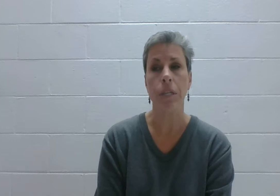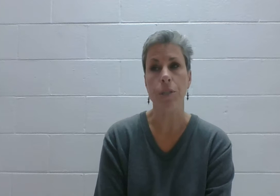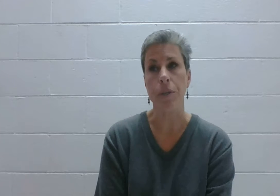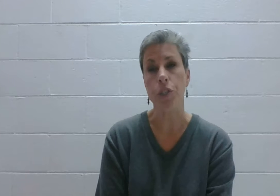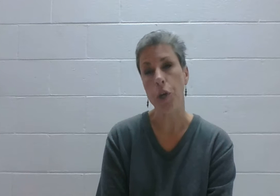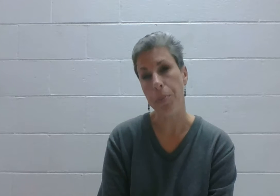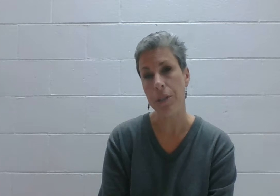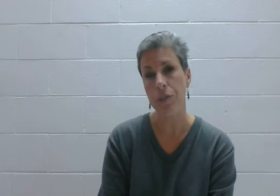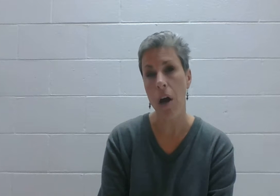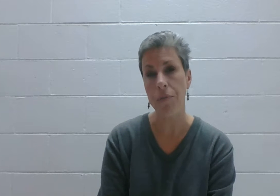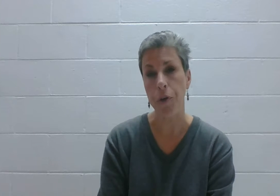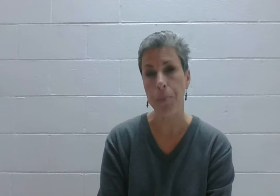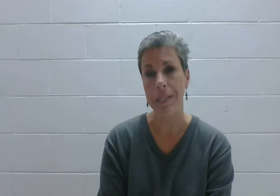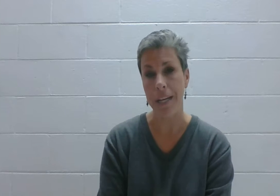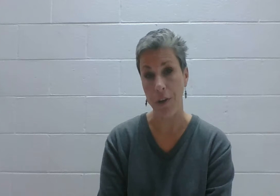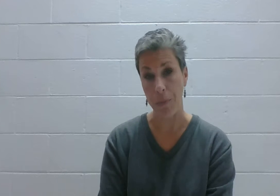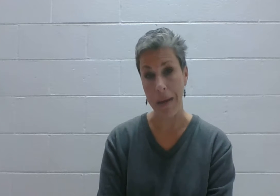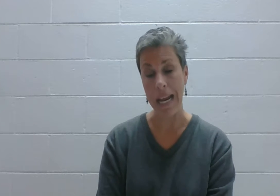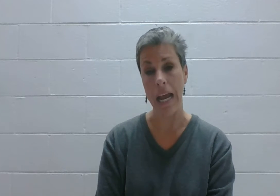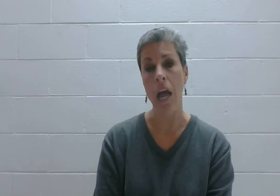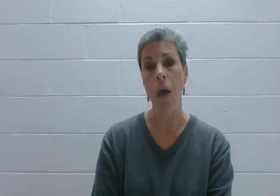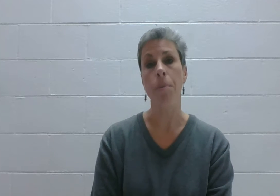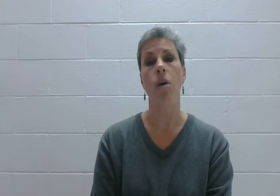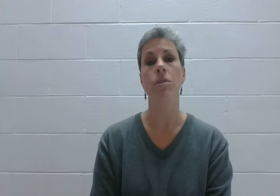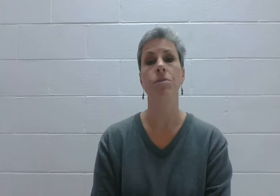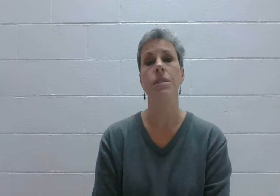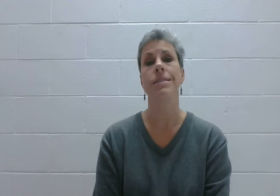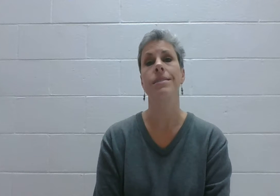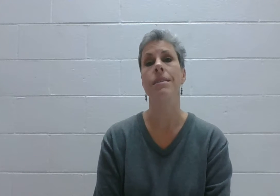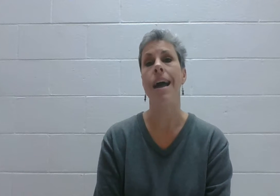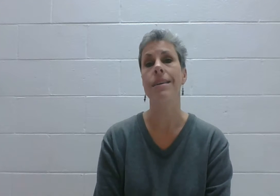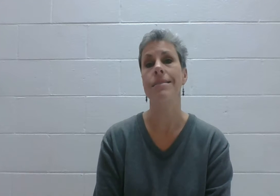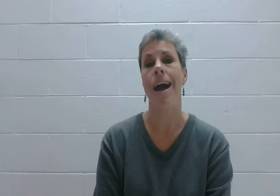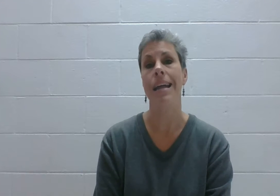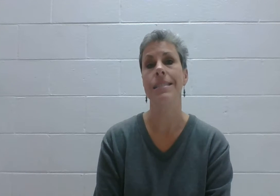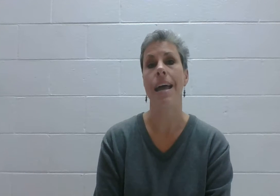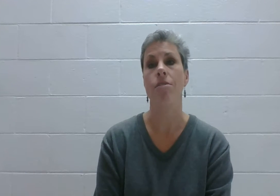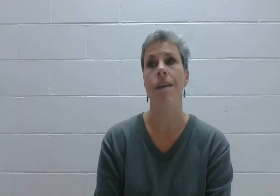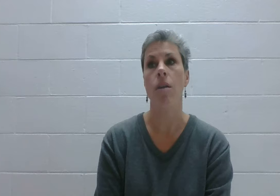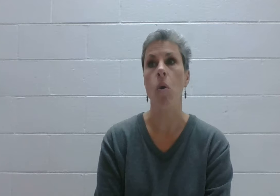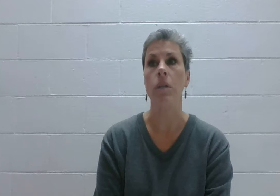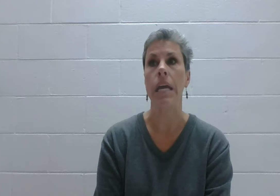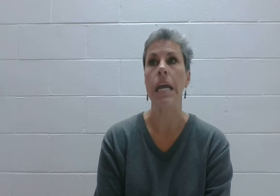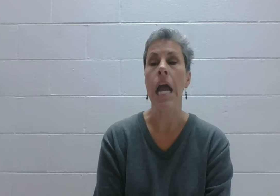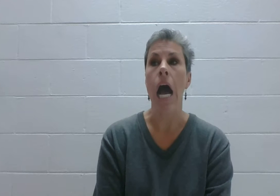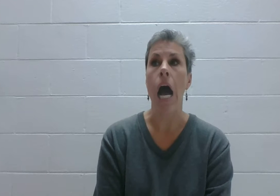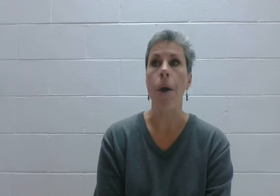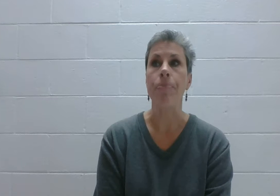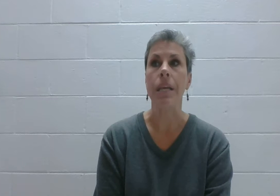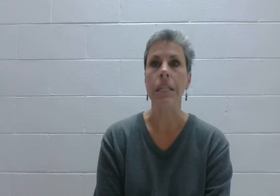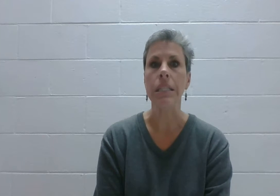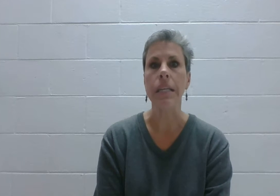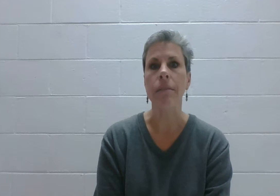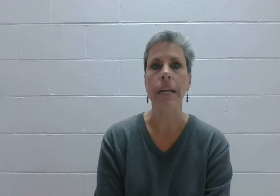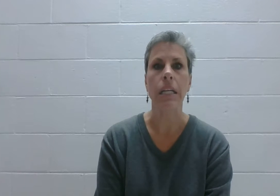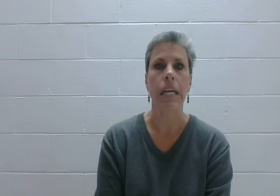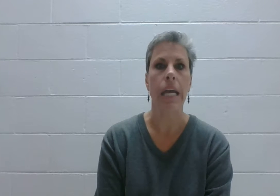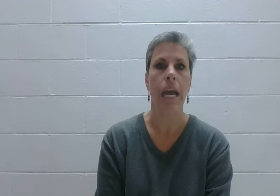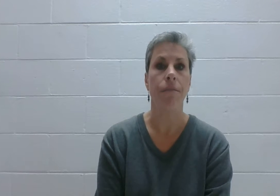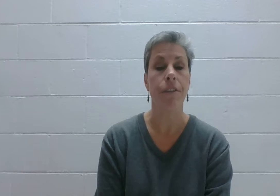to interpret a song for a particular meaning, but also to select signs that are not only lyrically and